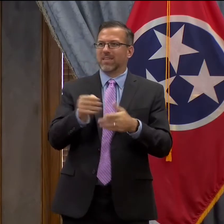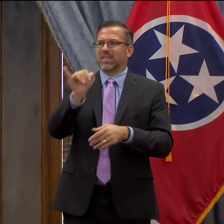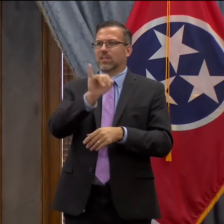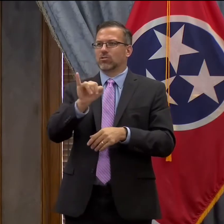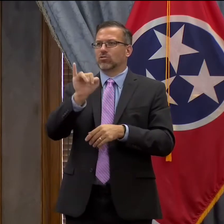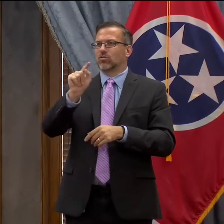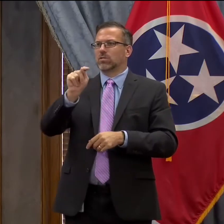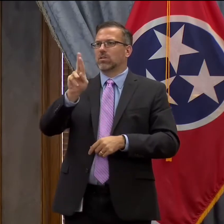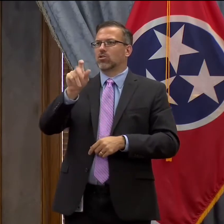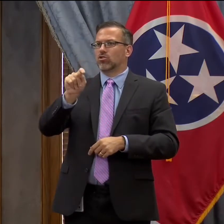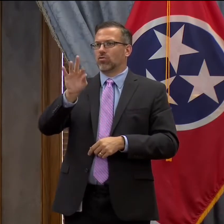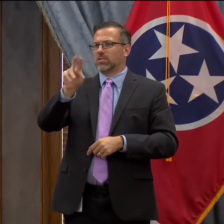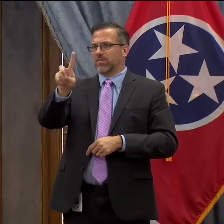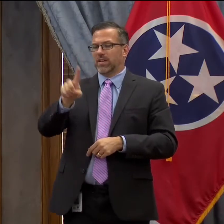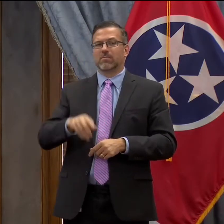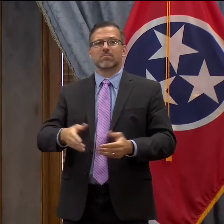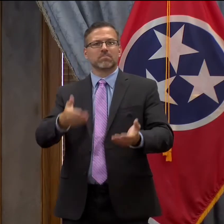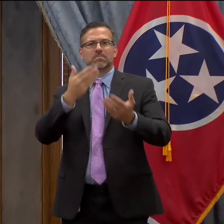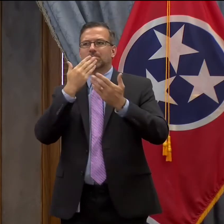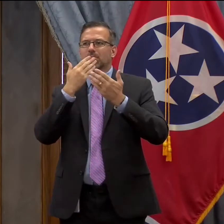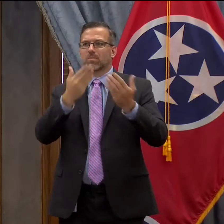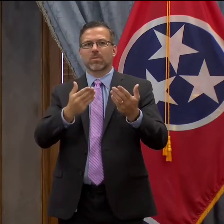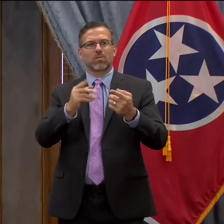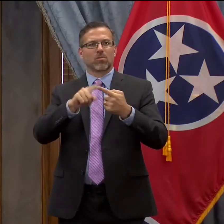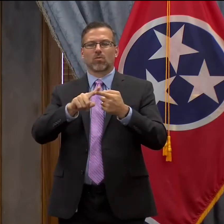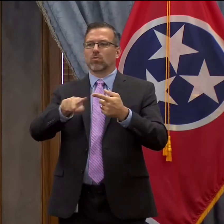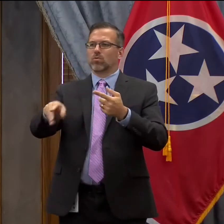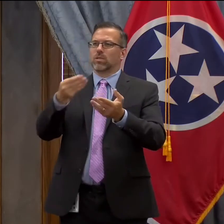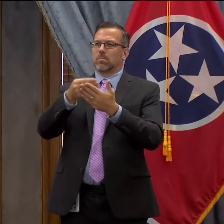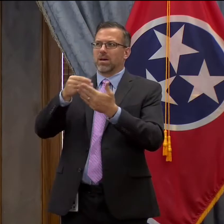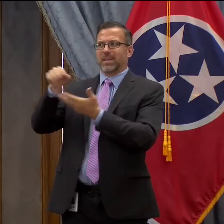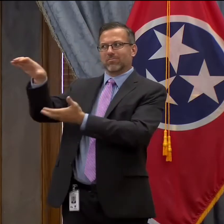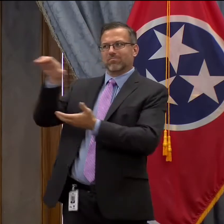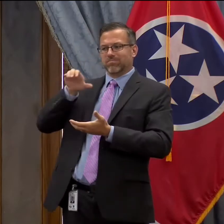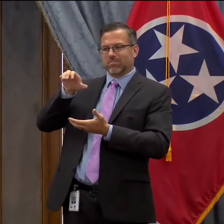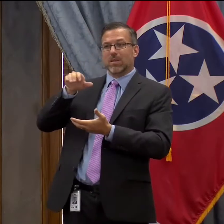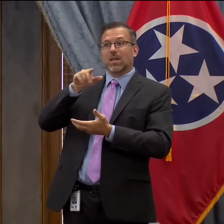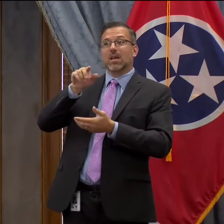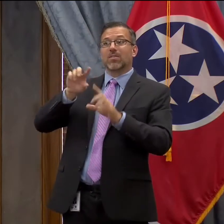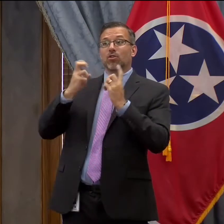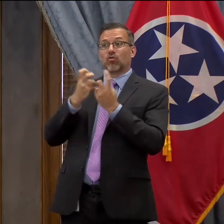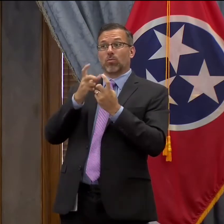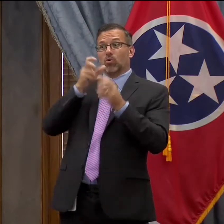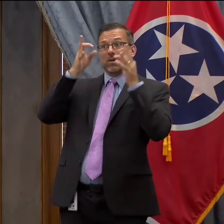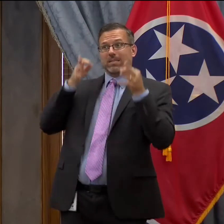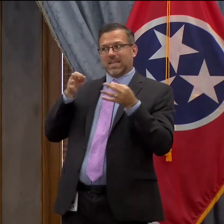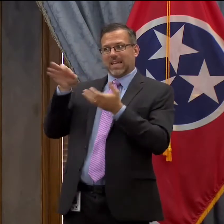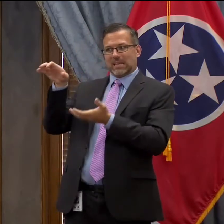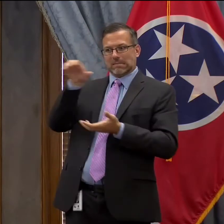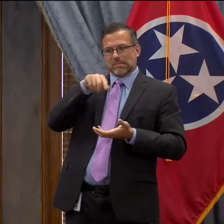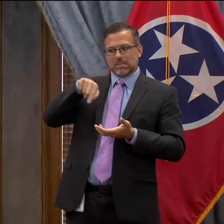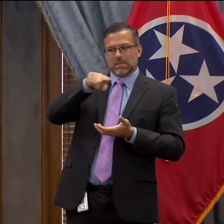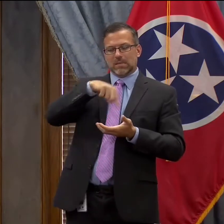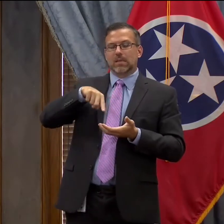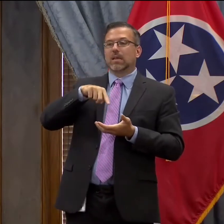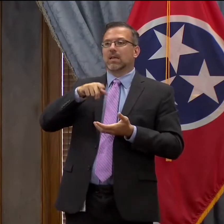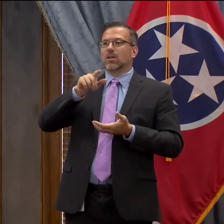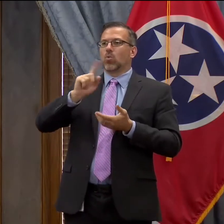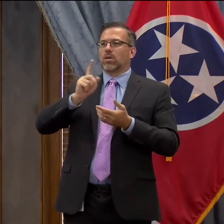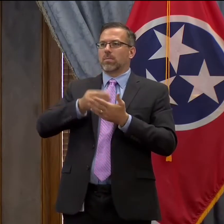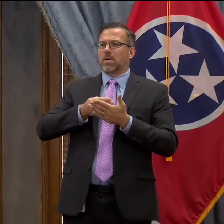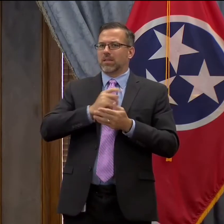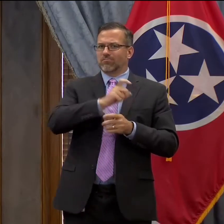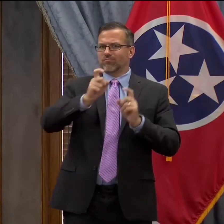the Financial Stimulus Accountability Group, the members of the legislature, both speakers, Speaker Sexton, Lieutenant